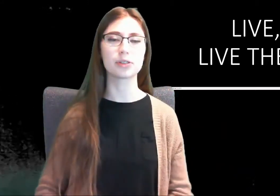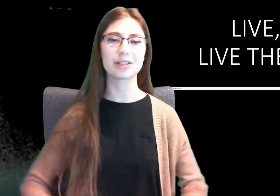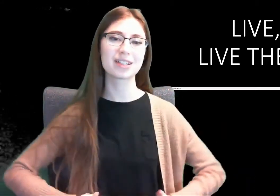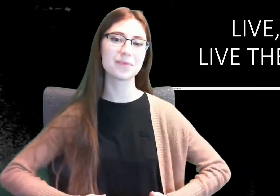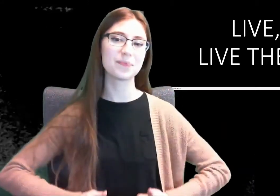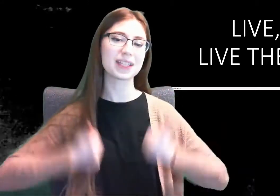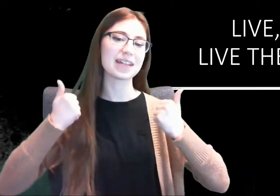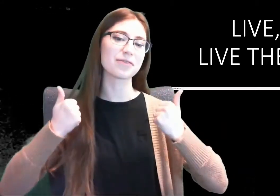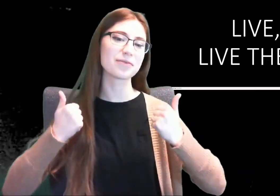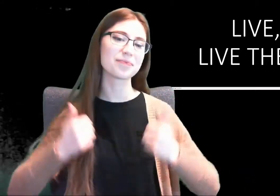shoulders. Live.